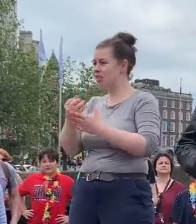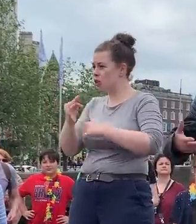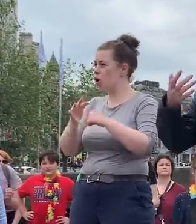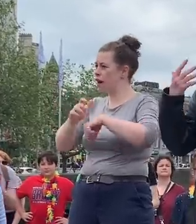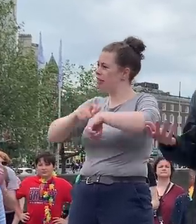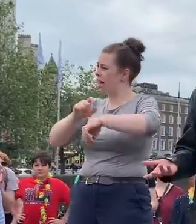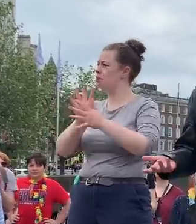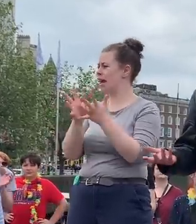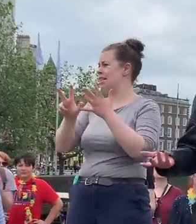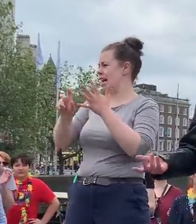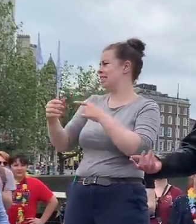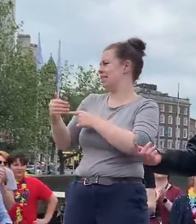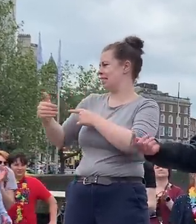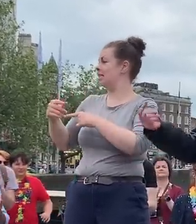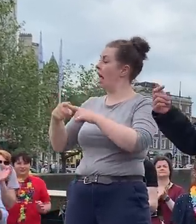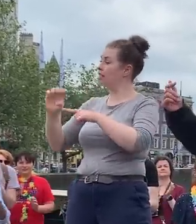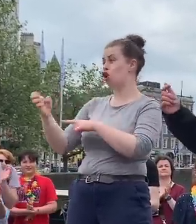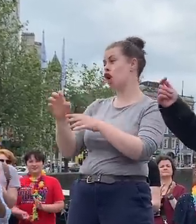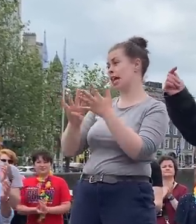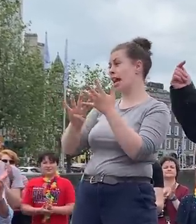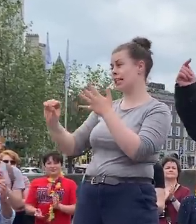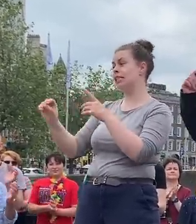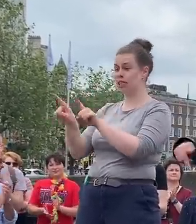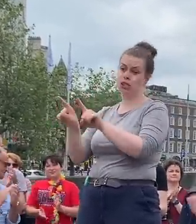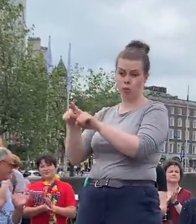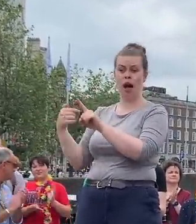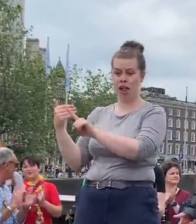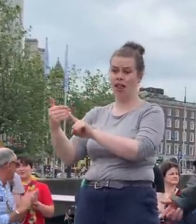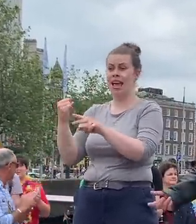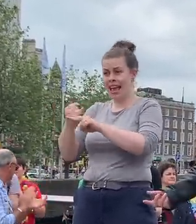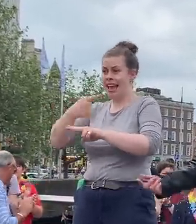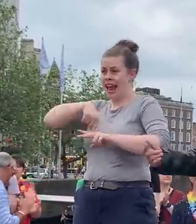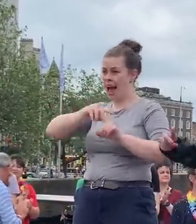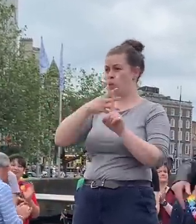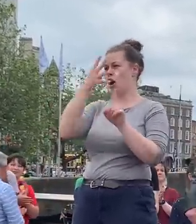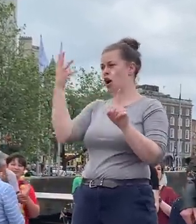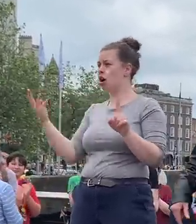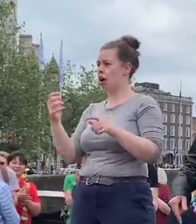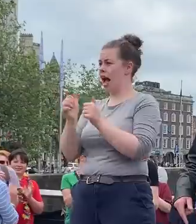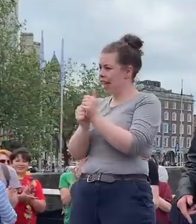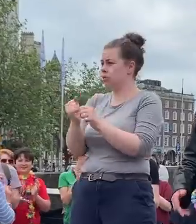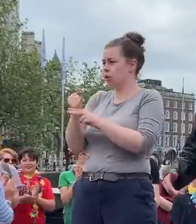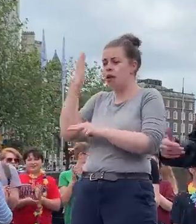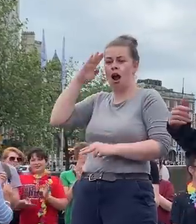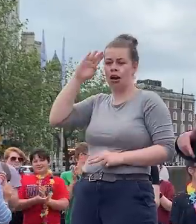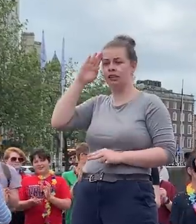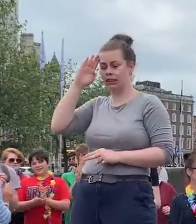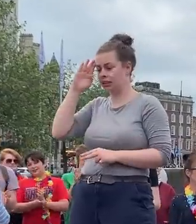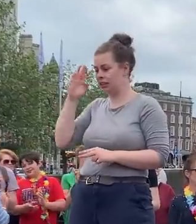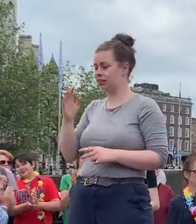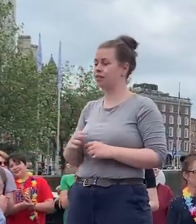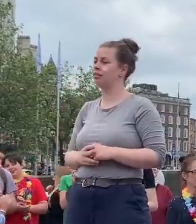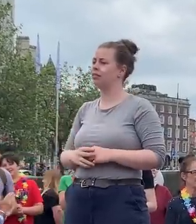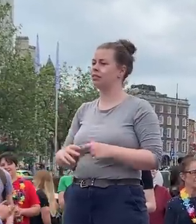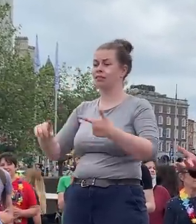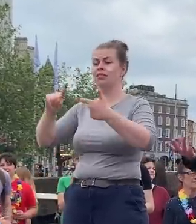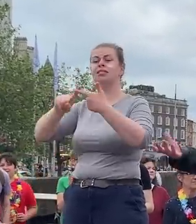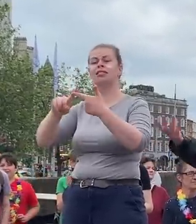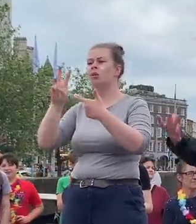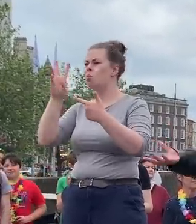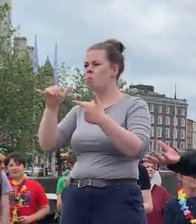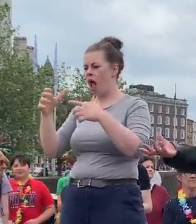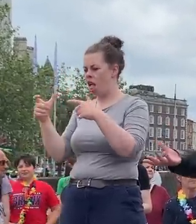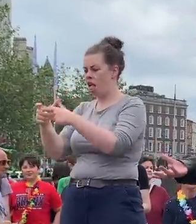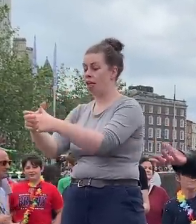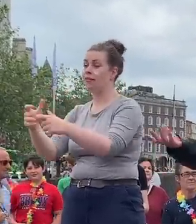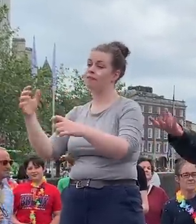late 80s and the early 90s in LGBT activism in Ireland. The other thing that was going on was there